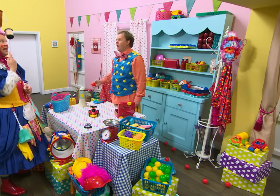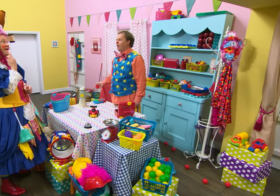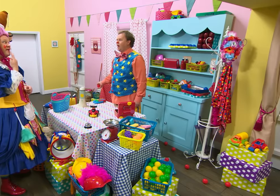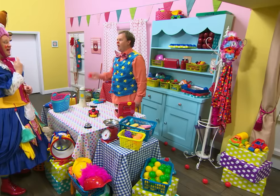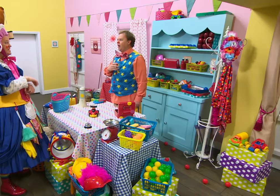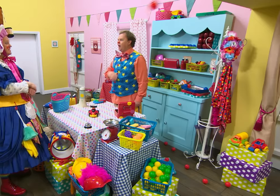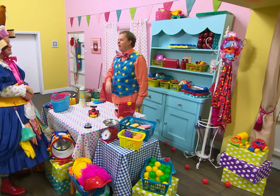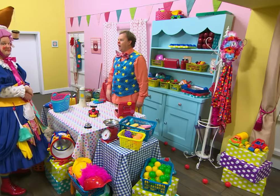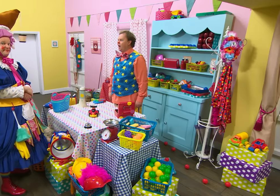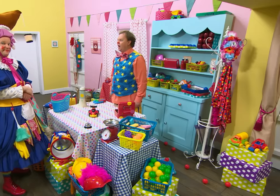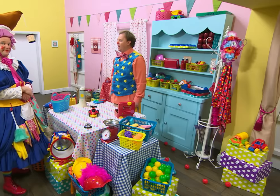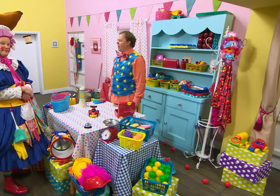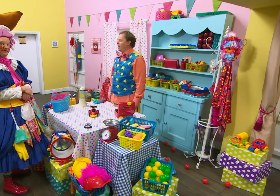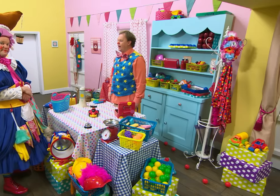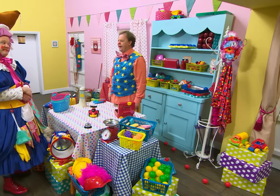and red?